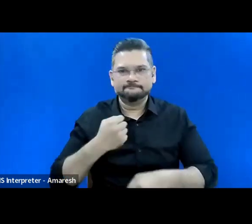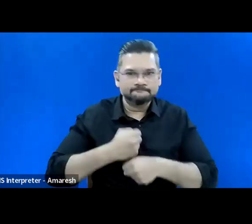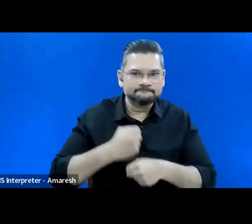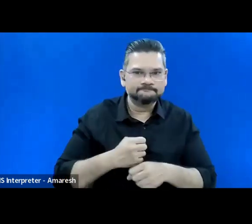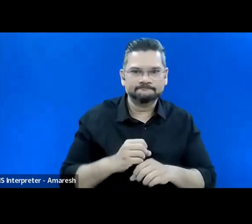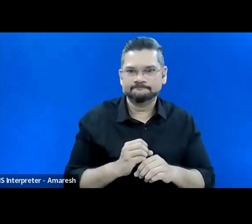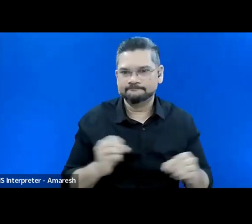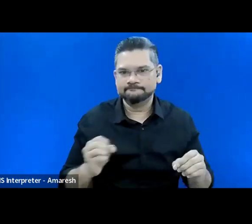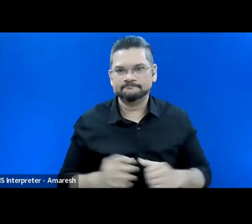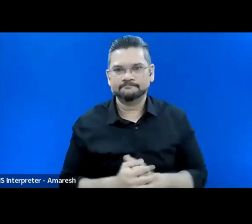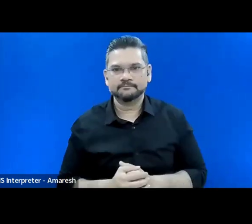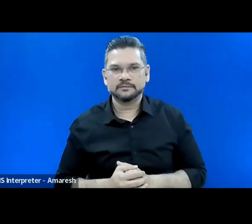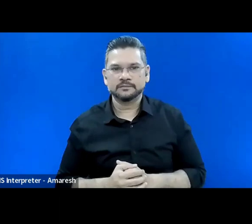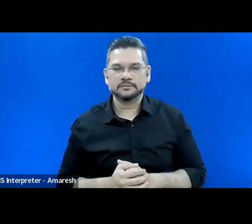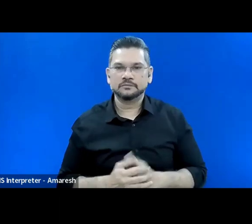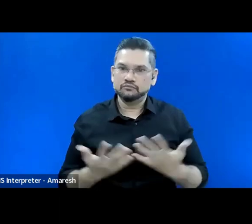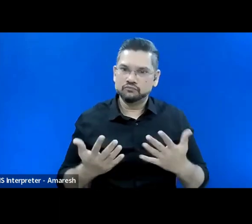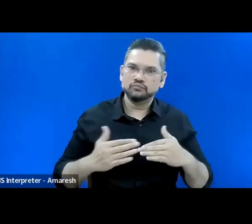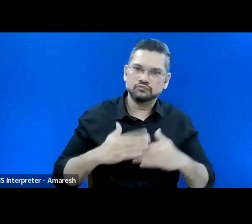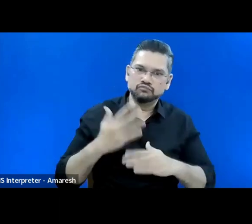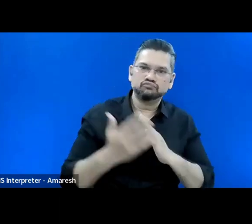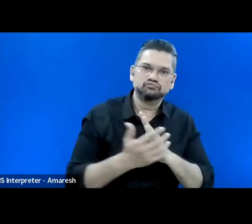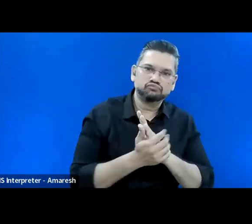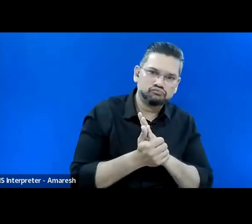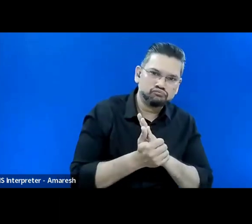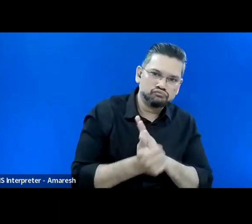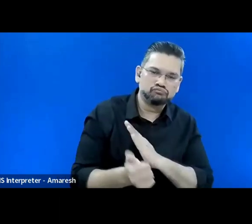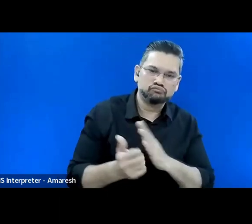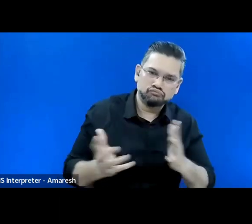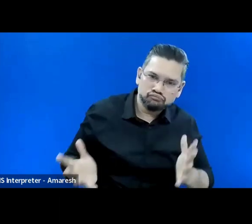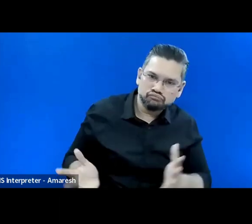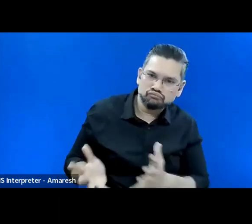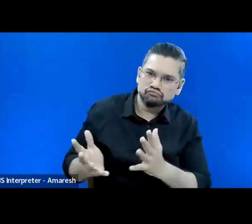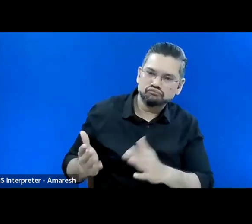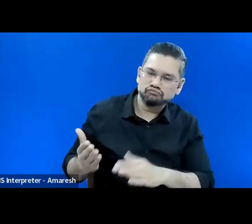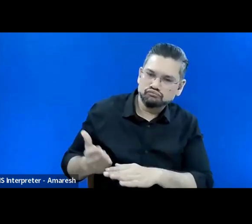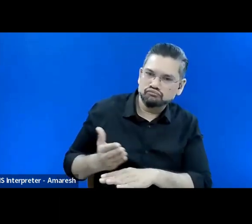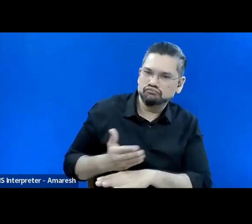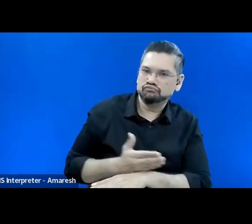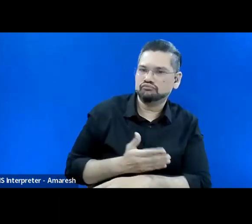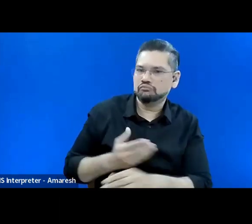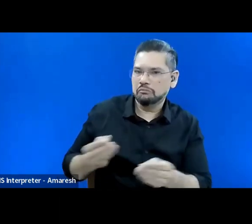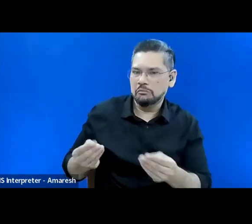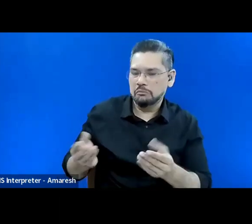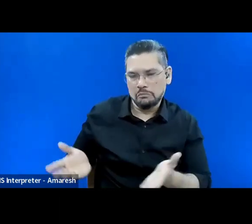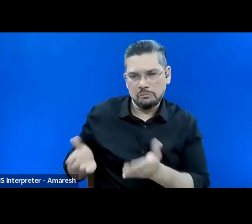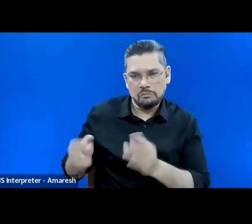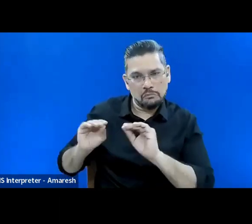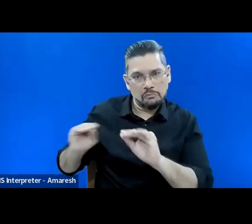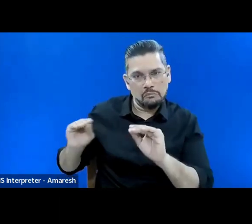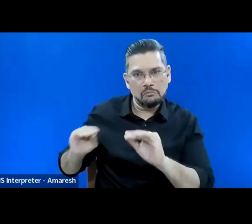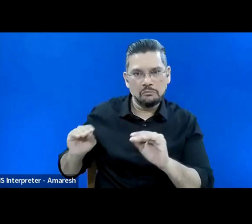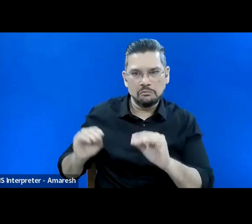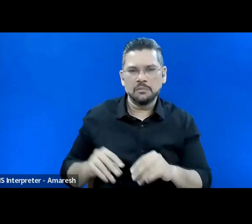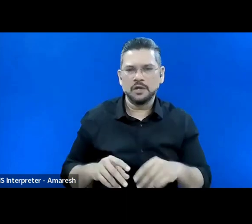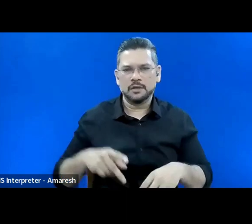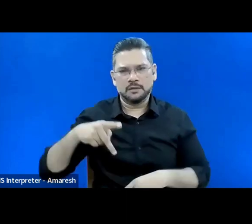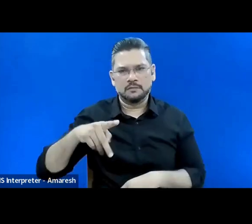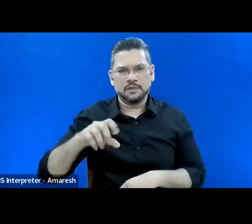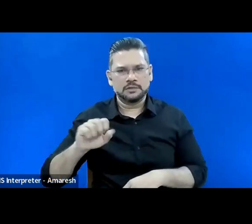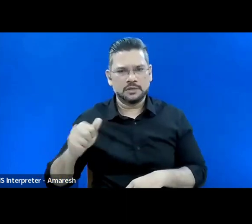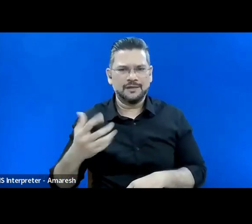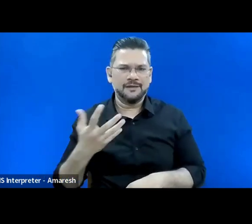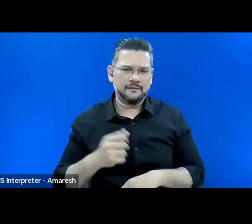need more capacity building to advocate. Yes, PSA exists, but capacity building is needed in terms of how